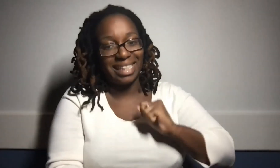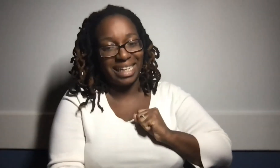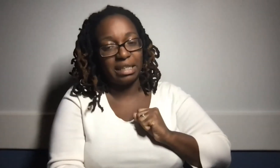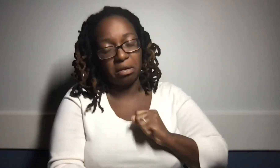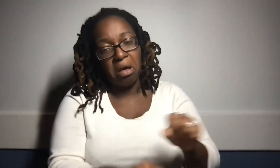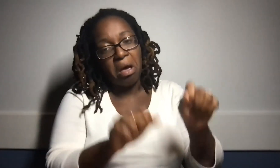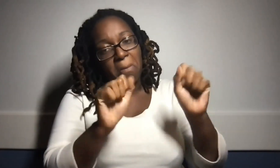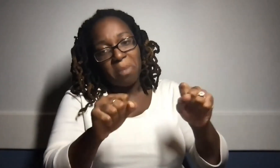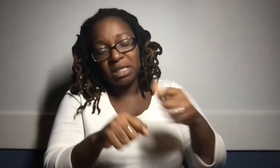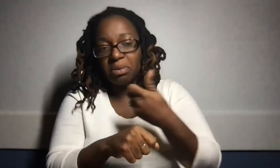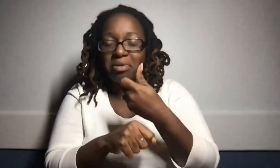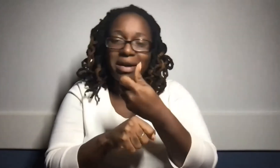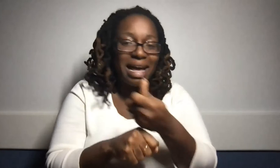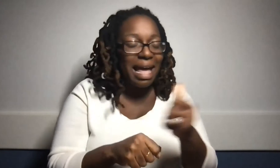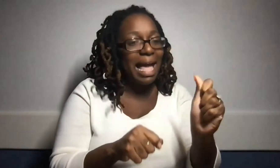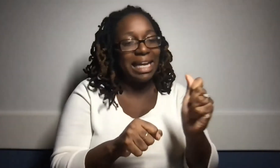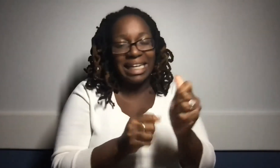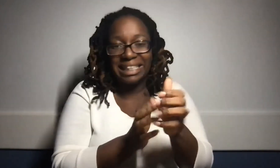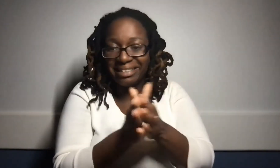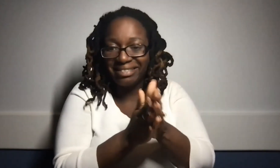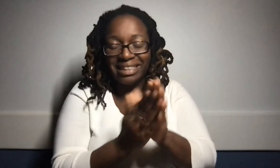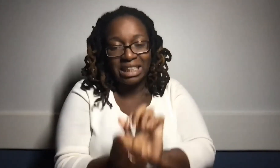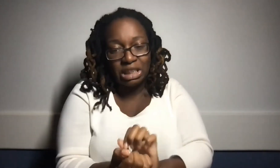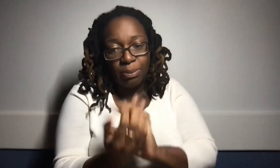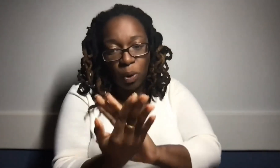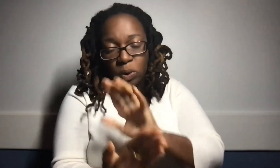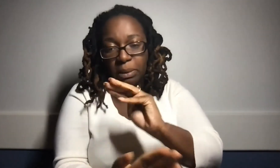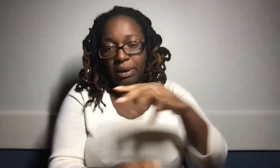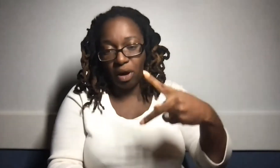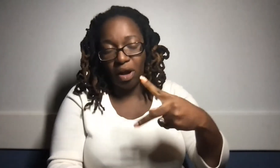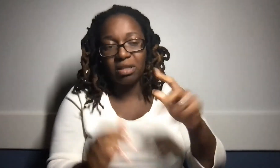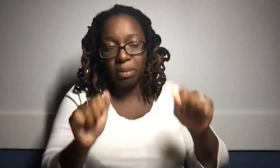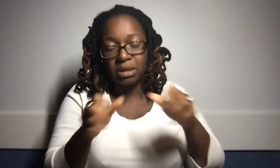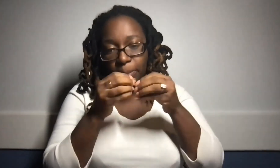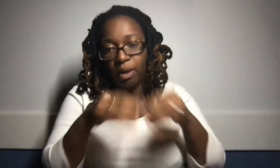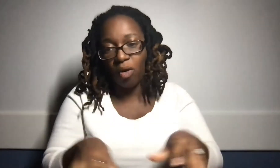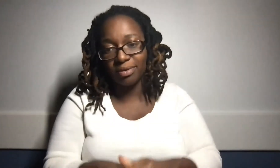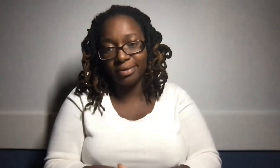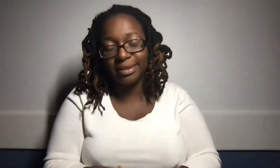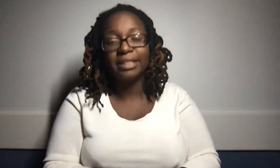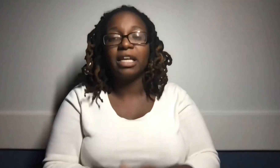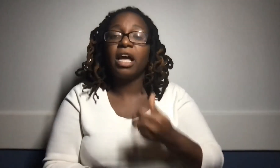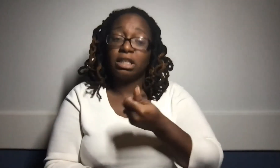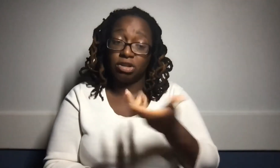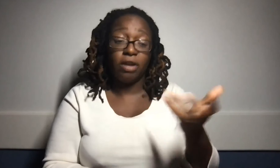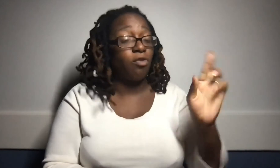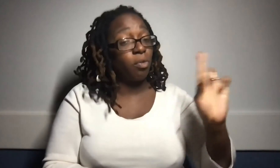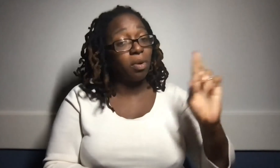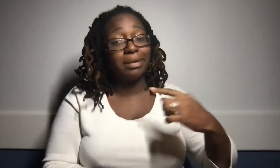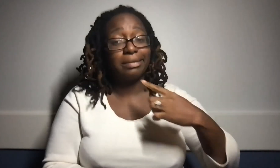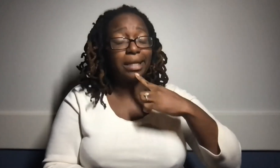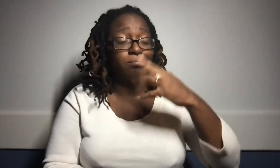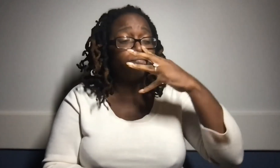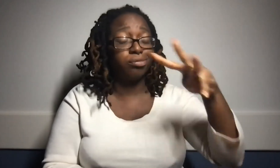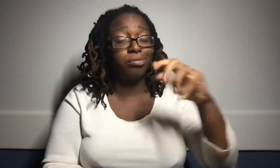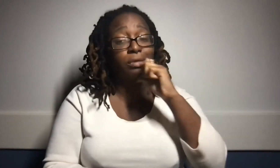jeopardize any efforts to meaningfully address the monkeypox epidemic, as Senate Republicans have expressed little to no